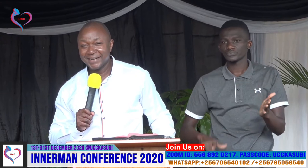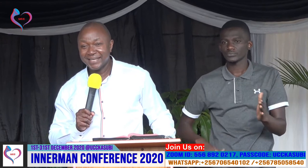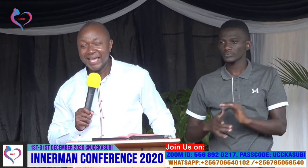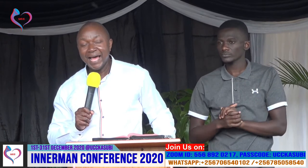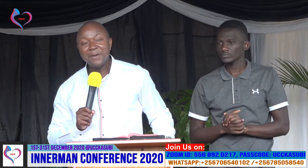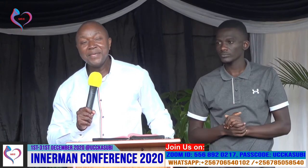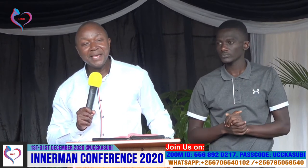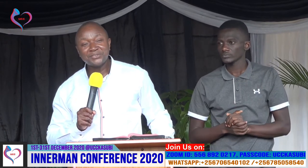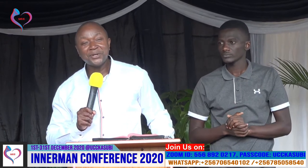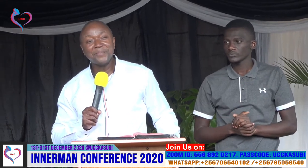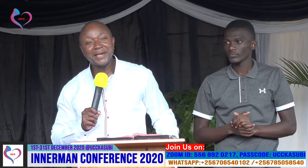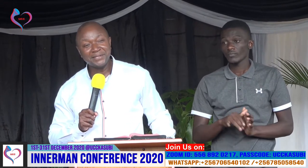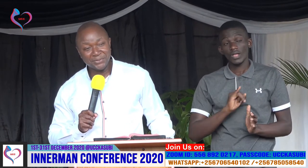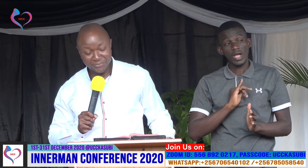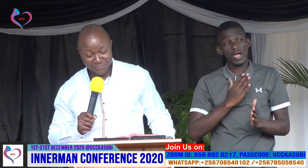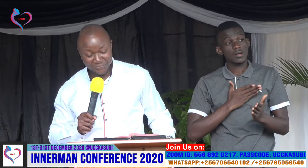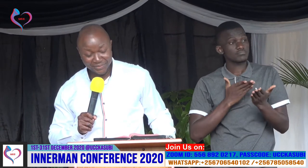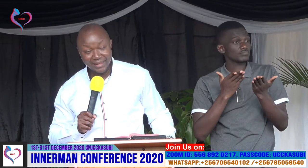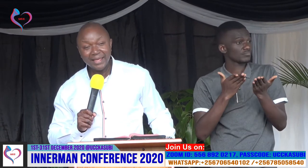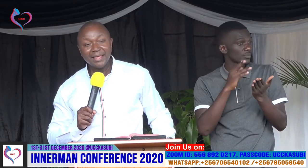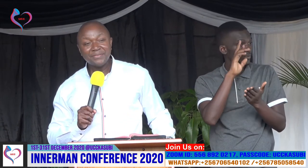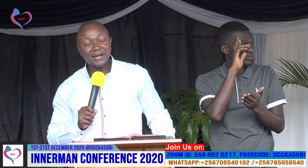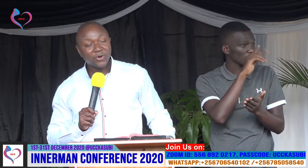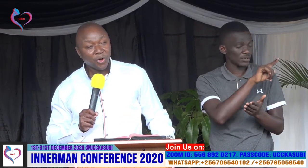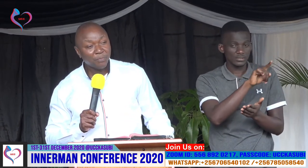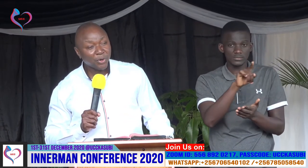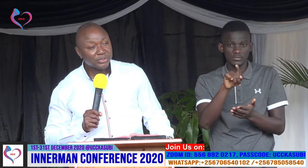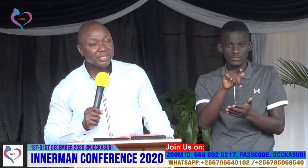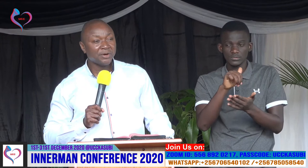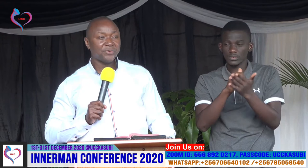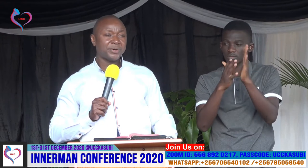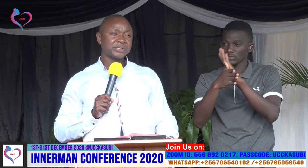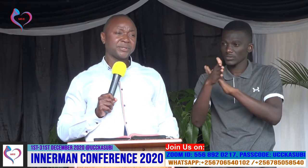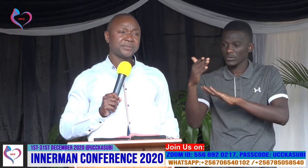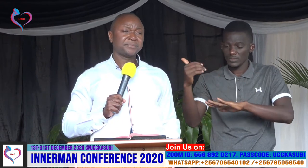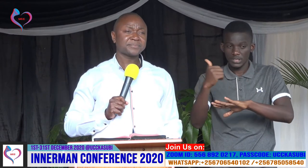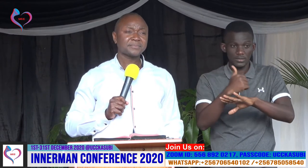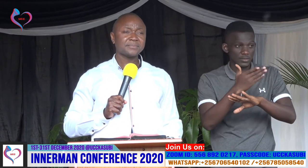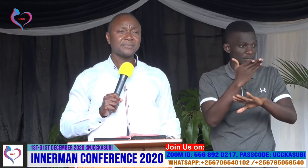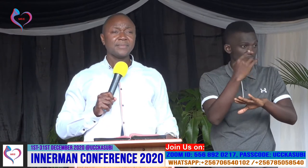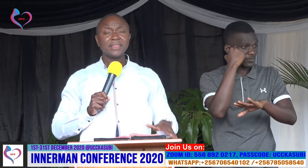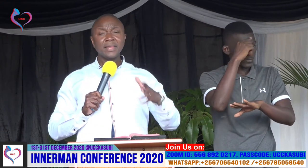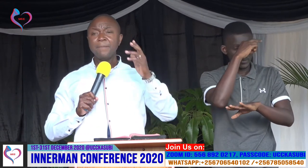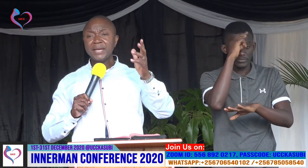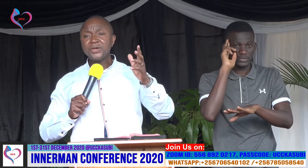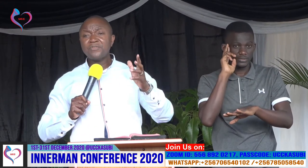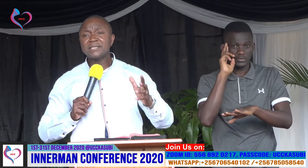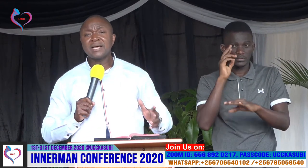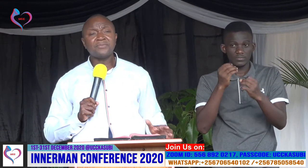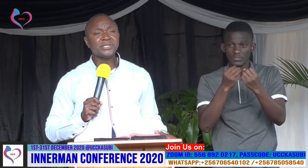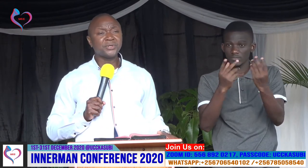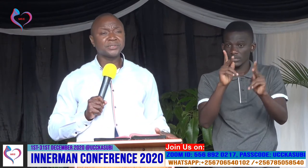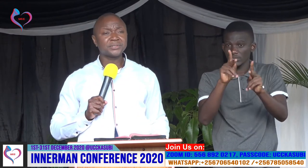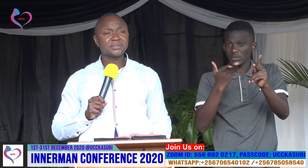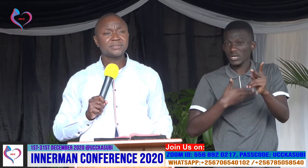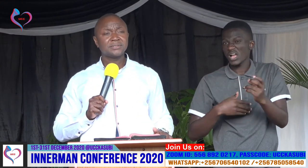wafe yebazibwe. I'm here to remind you. Ndi wano kujukiza. That God brought you here for a reason. Ndi Katonda yakulese wano ku lw'ensonga. Many of us